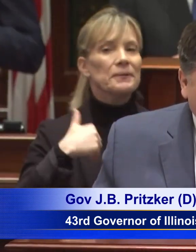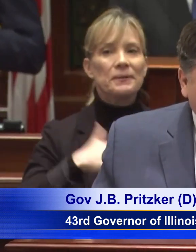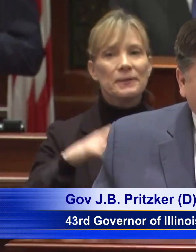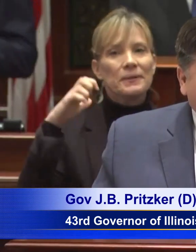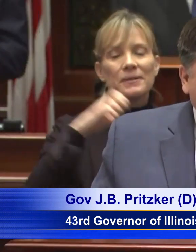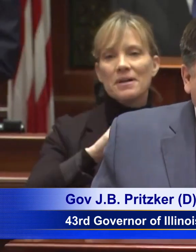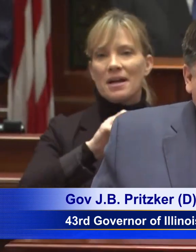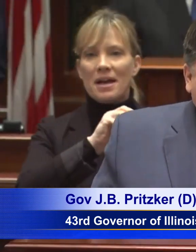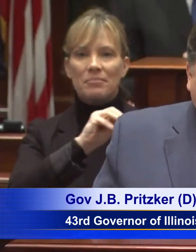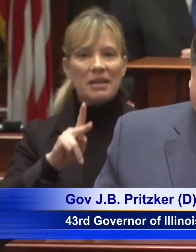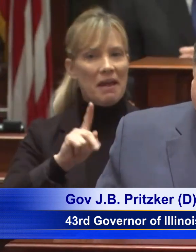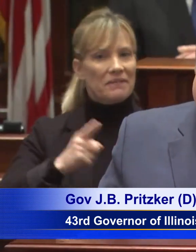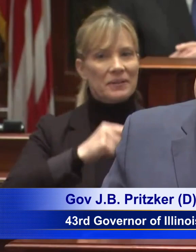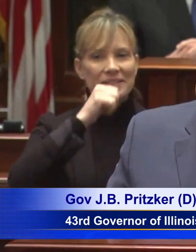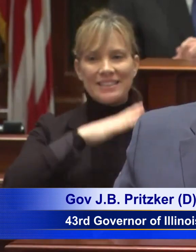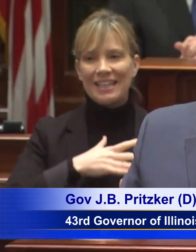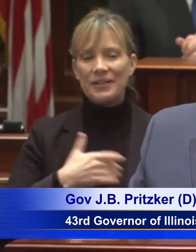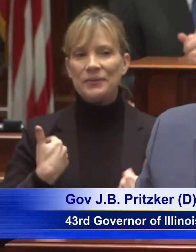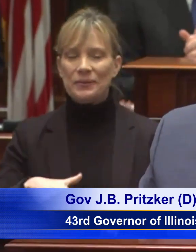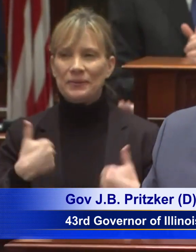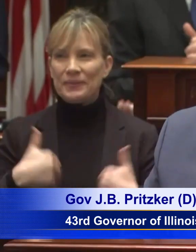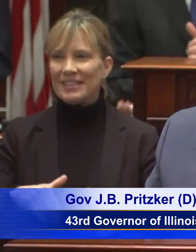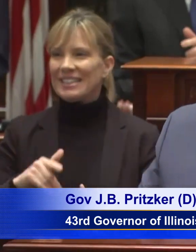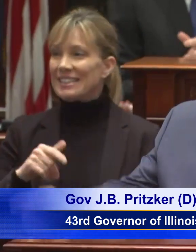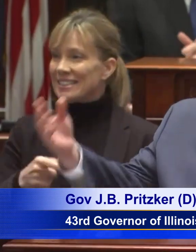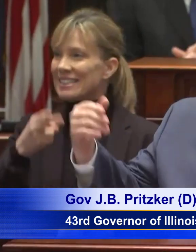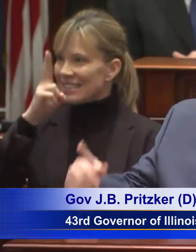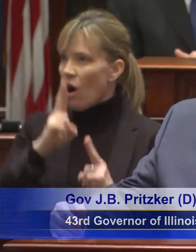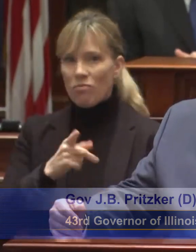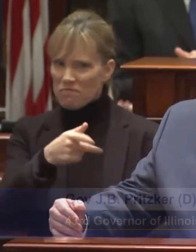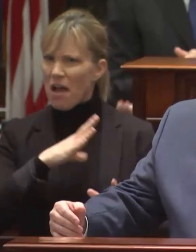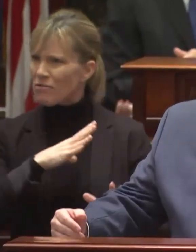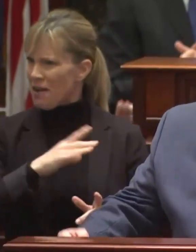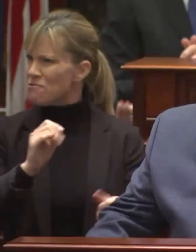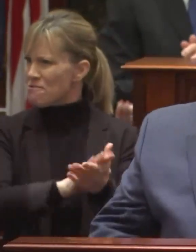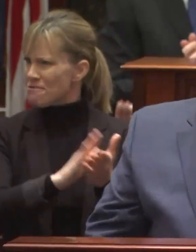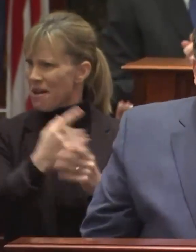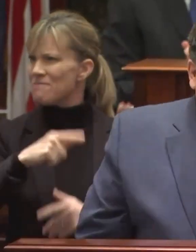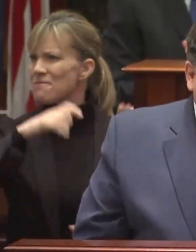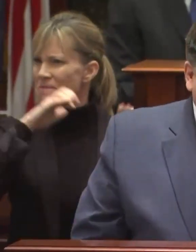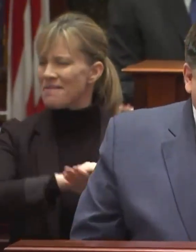MK, distinguished guests, yeah, that's okay to clap to.